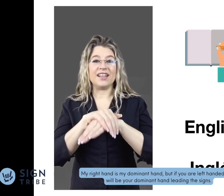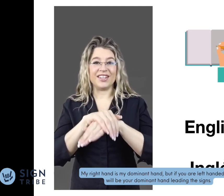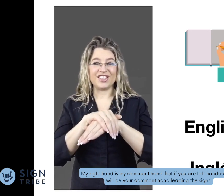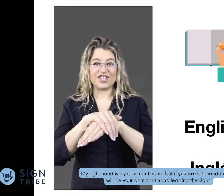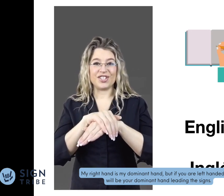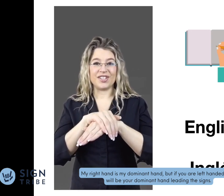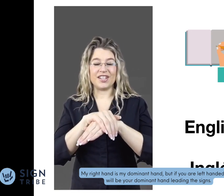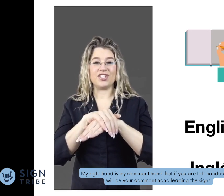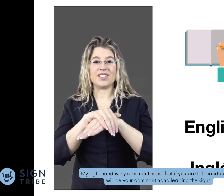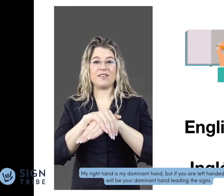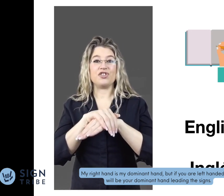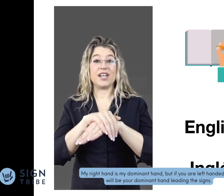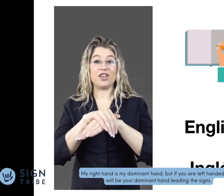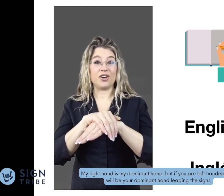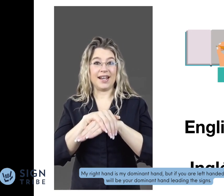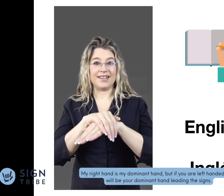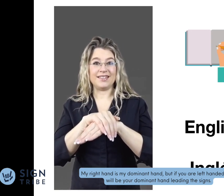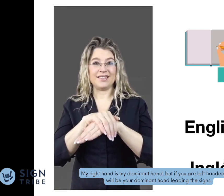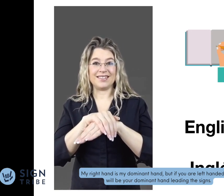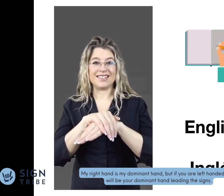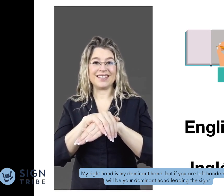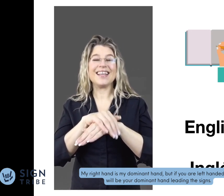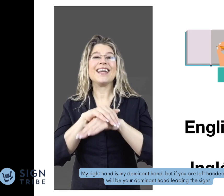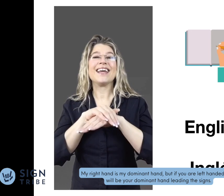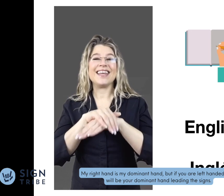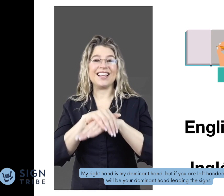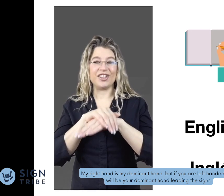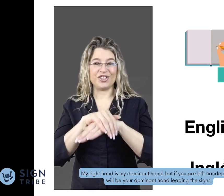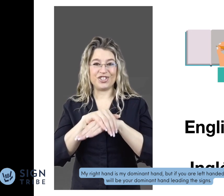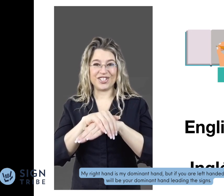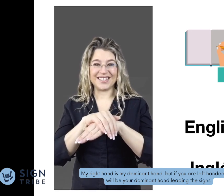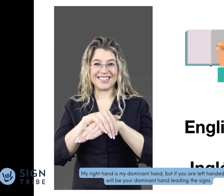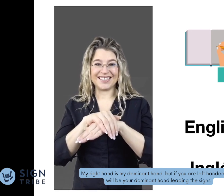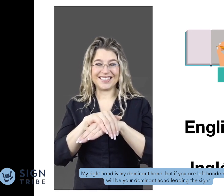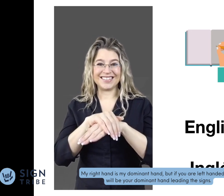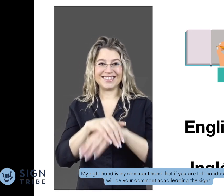English. And just kind of shake your hands. English.